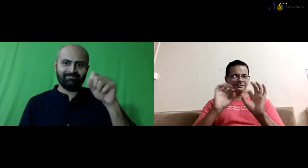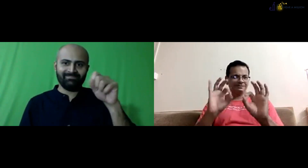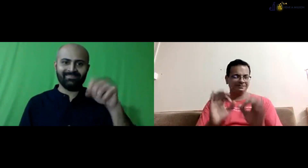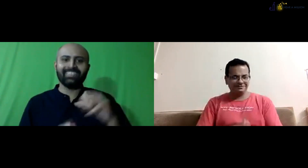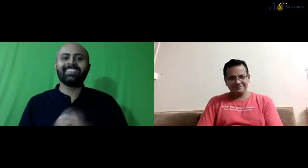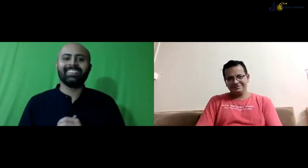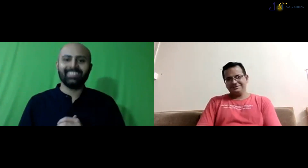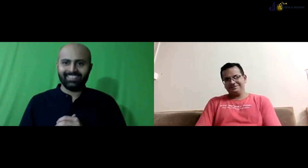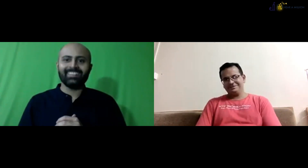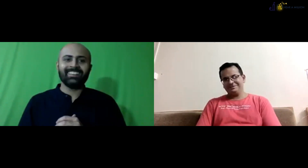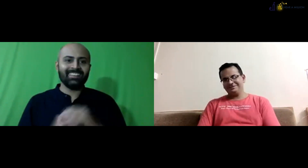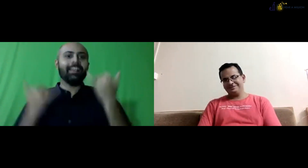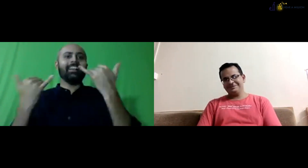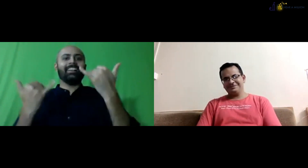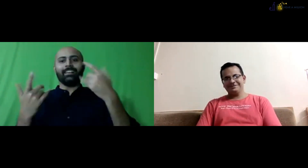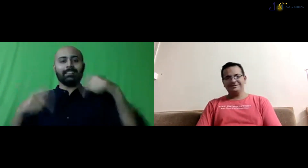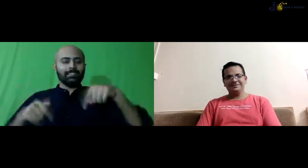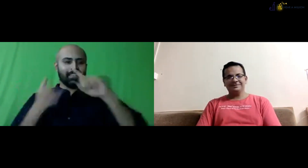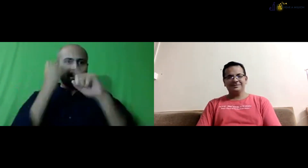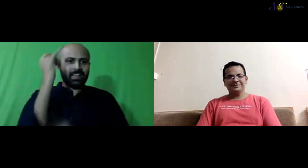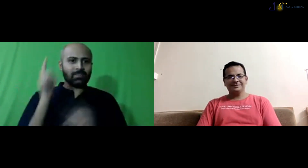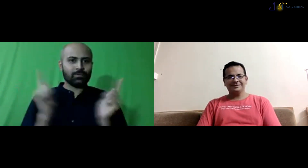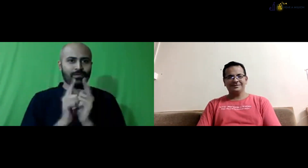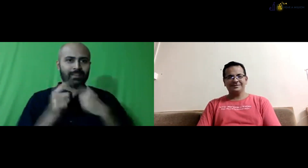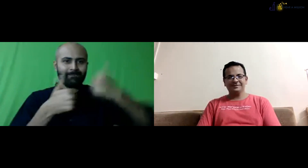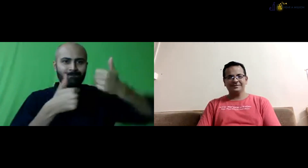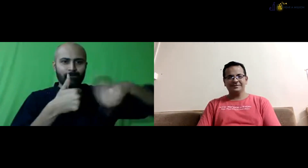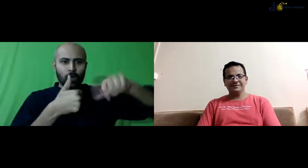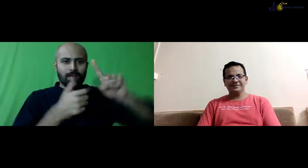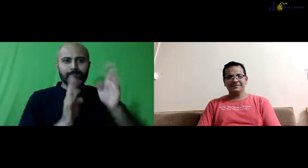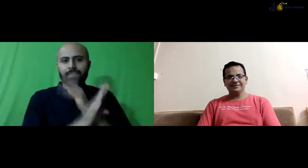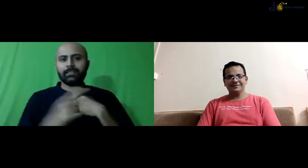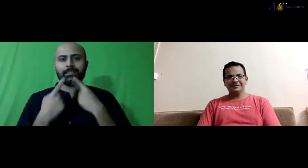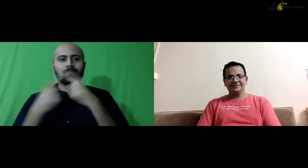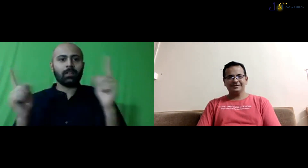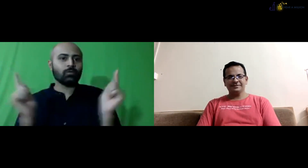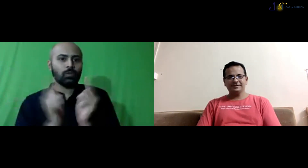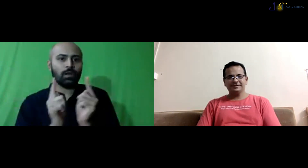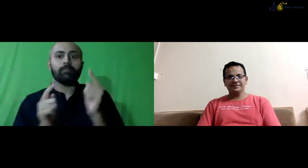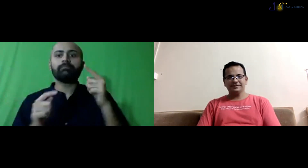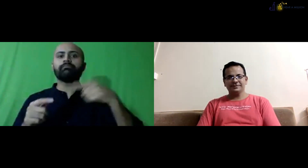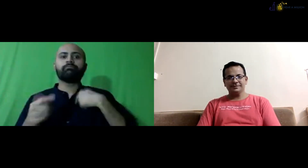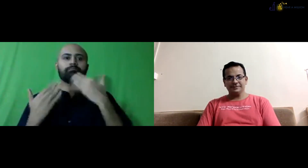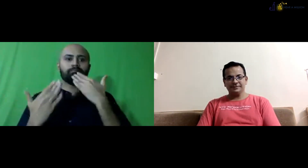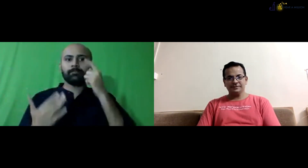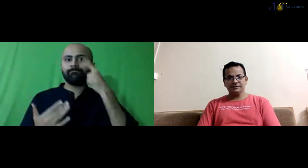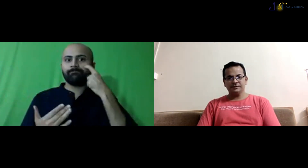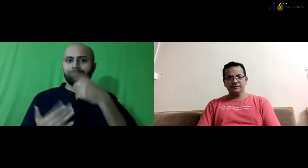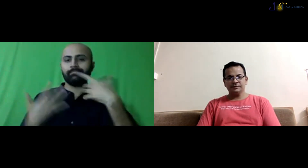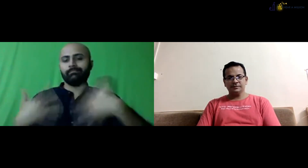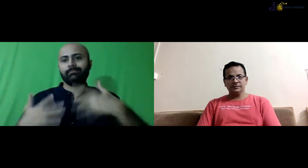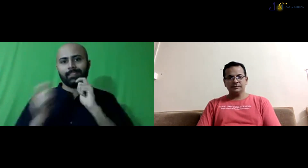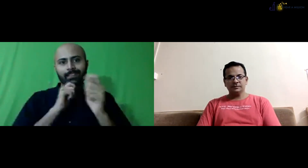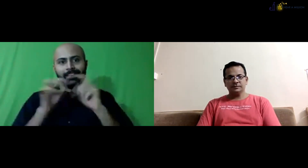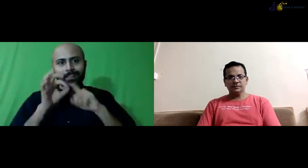here. Thank you to all the deaf people who have joined our session today. So in last, we have